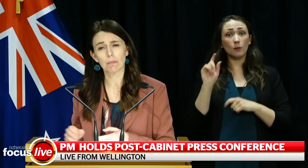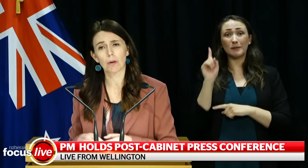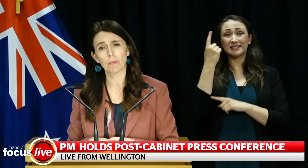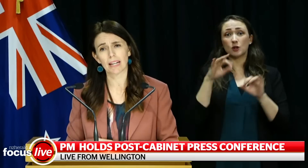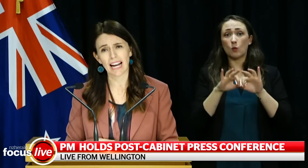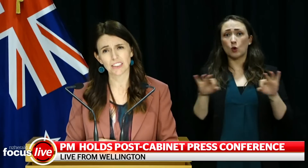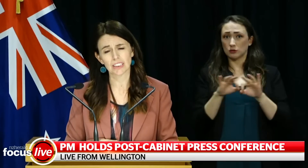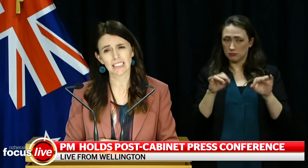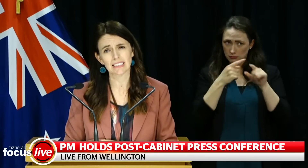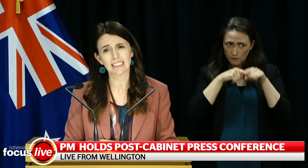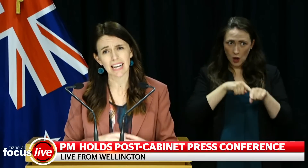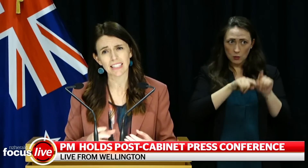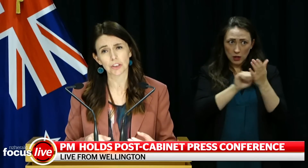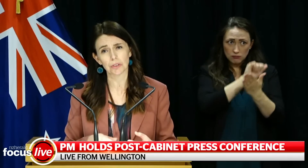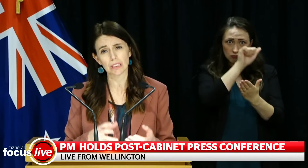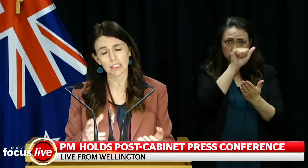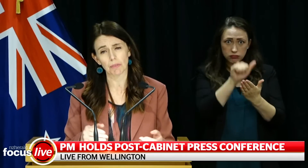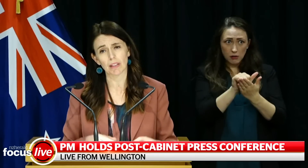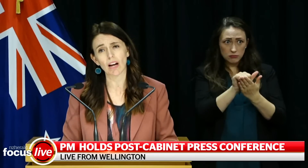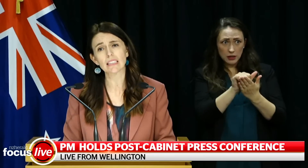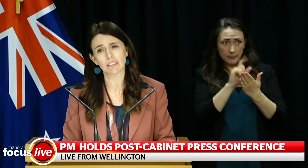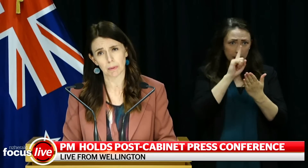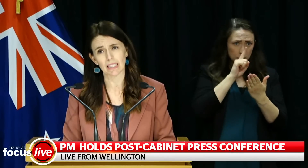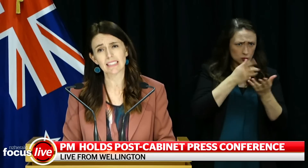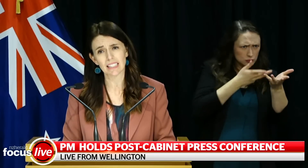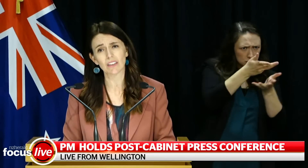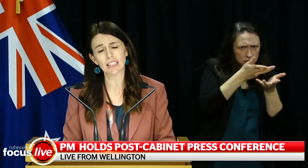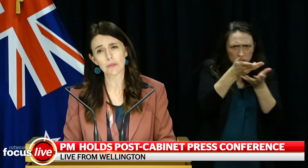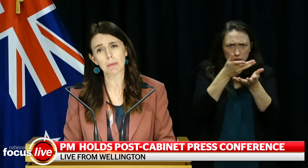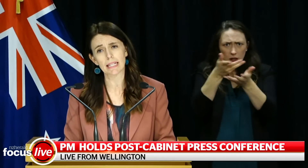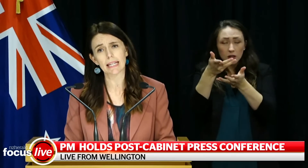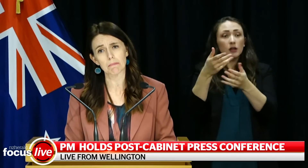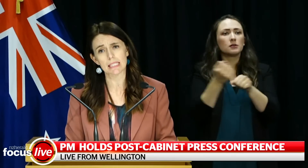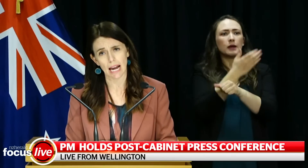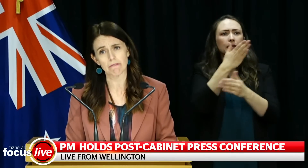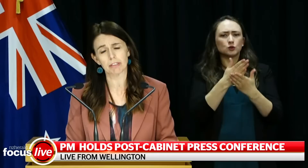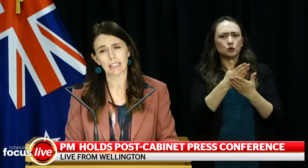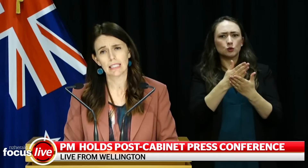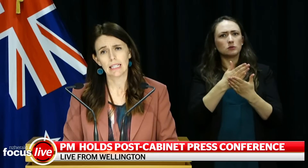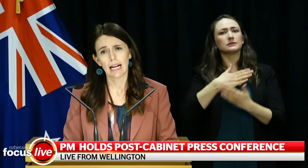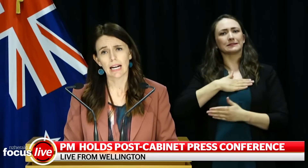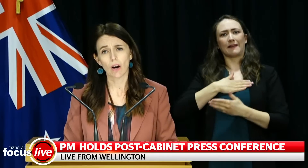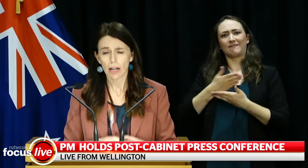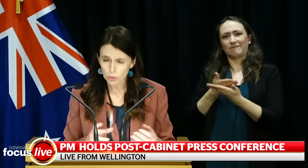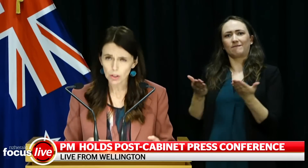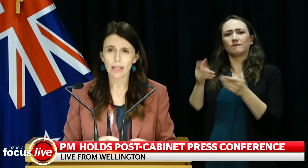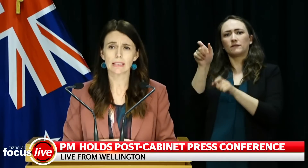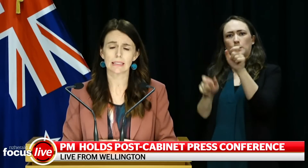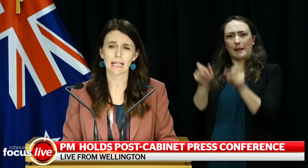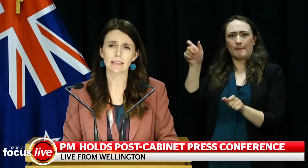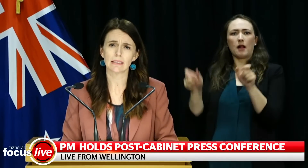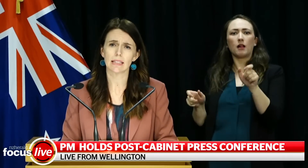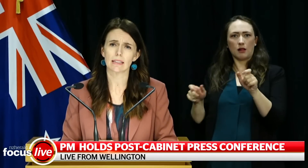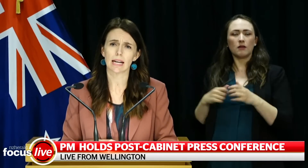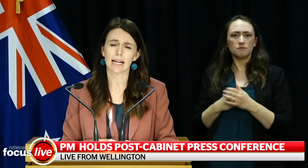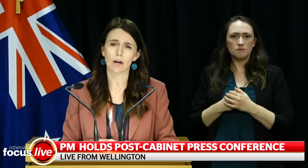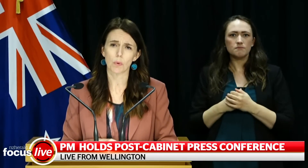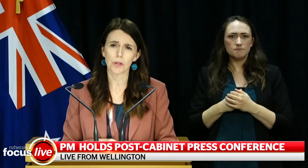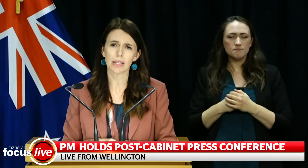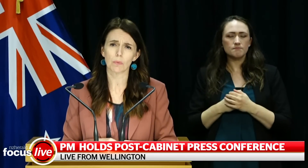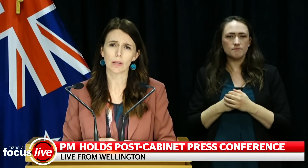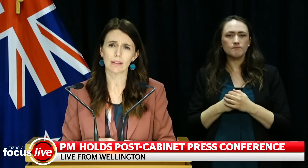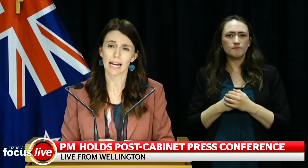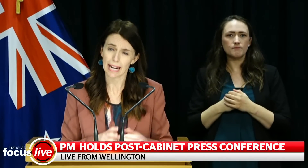up with appropriate agencies to gain assurances from the likes of police that clients were being kept safe. I also understand that they